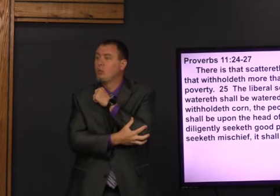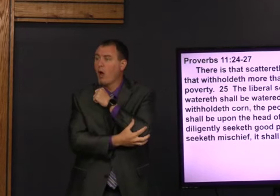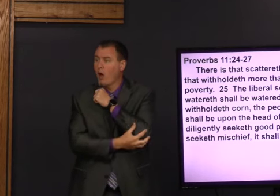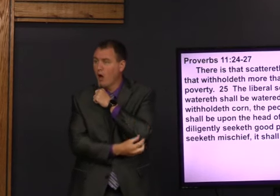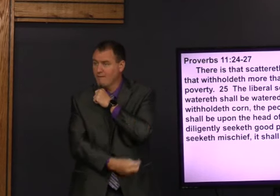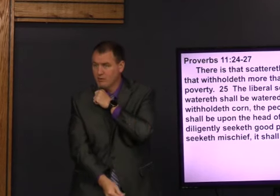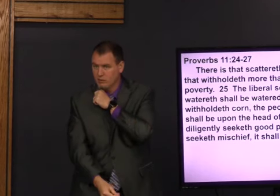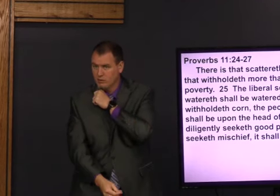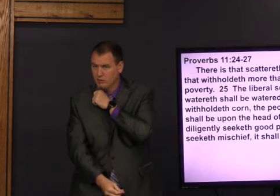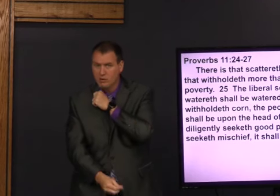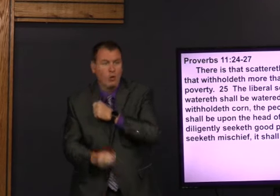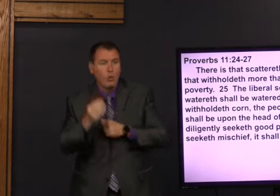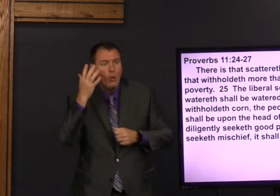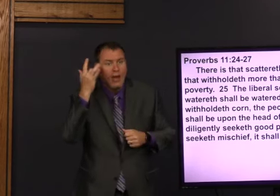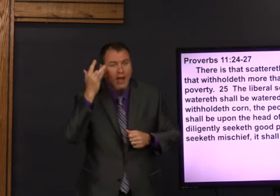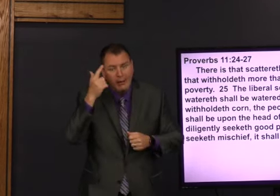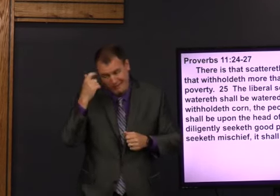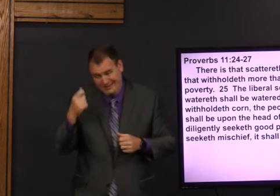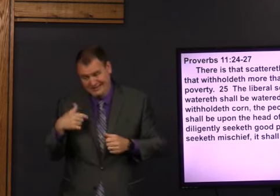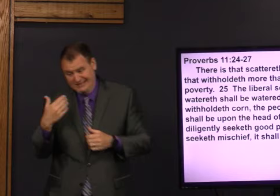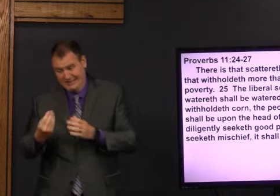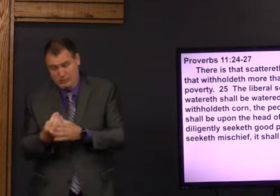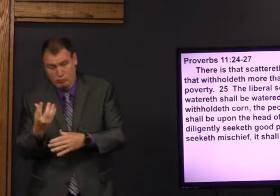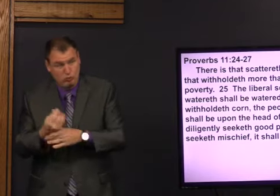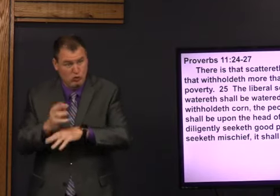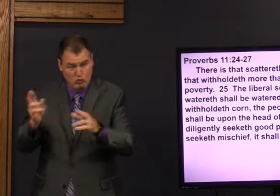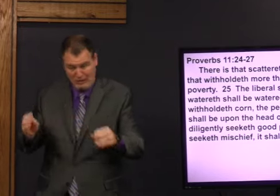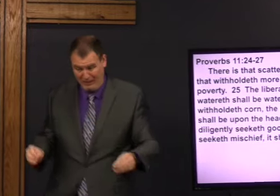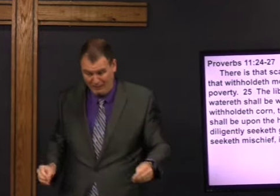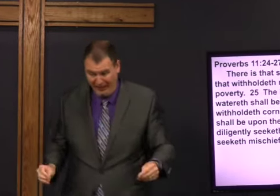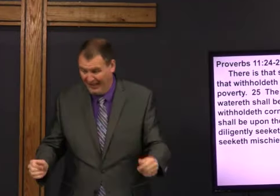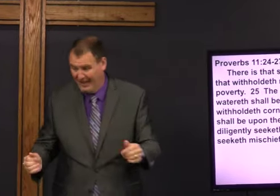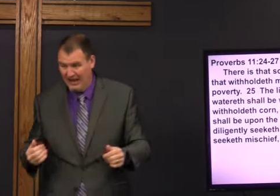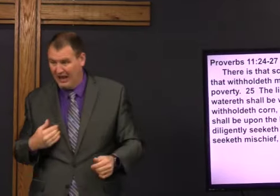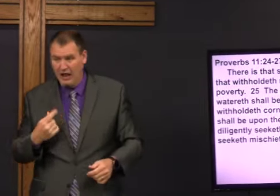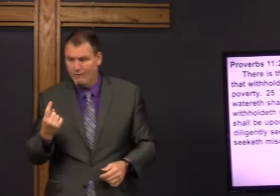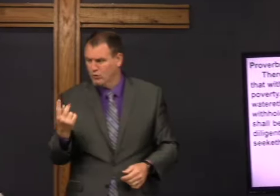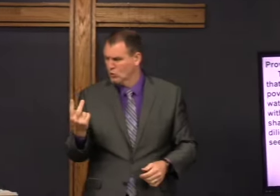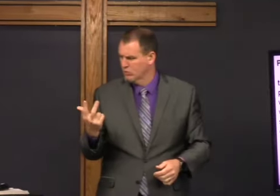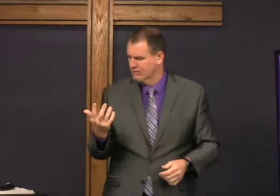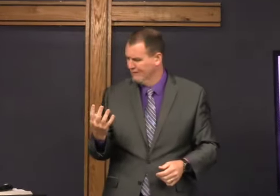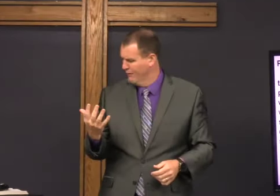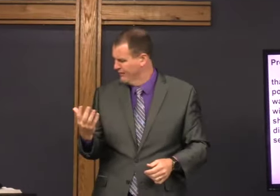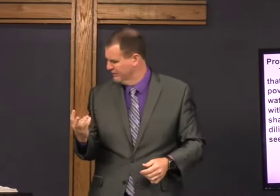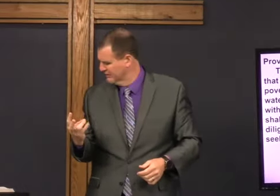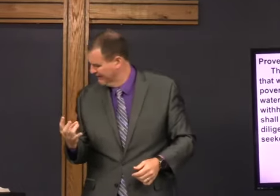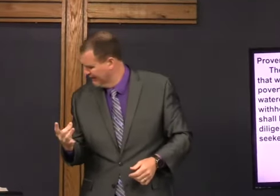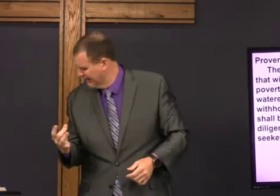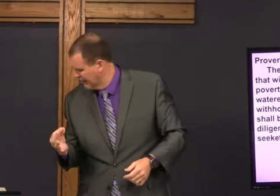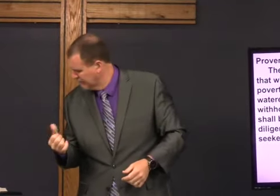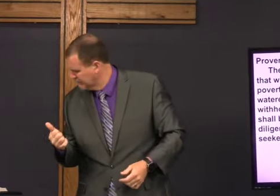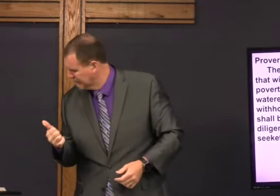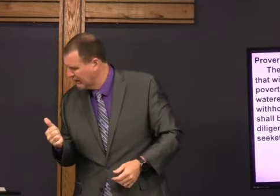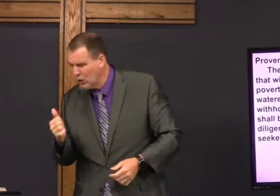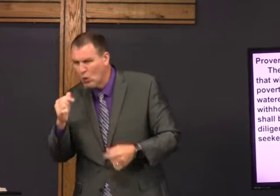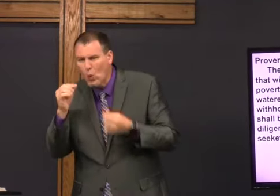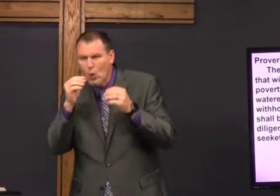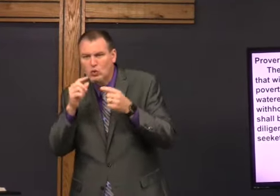to poverty. Why? Because in the spring when I come to plant, I fall.